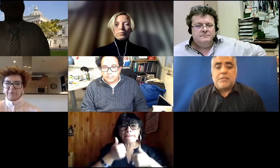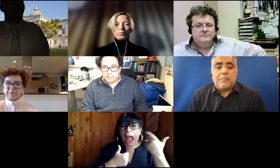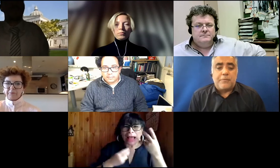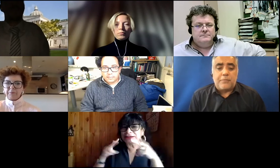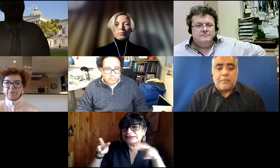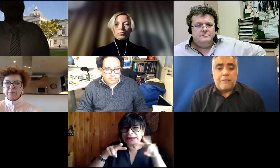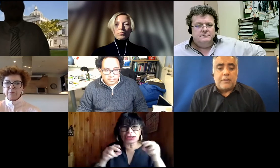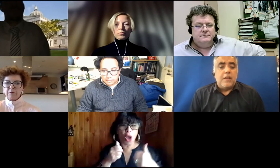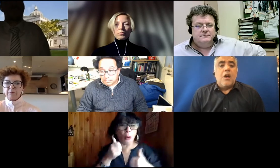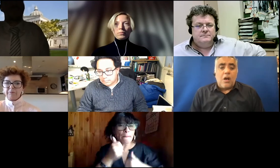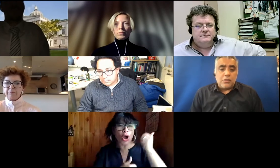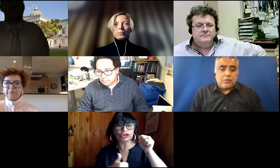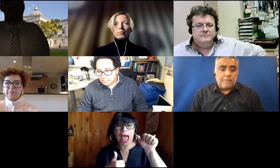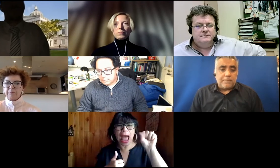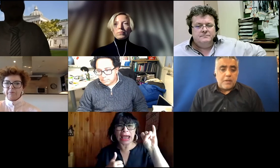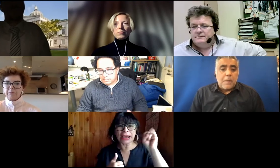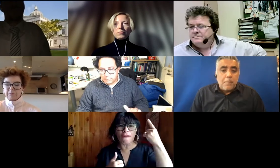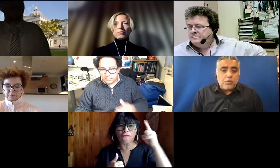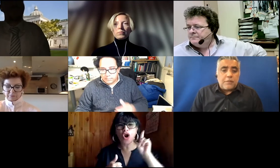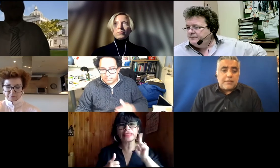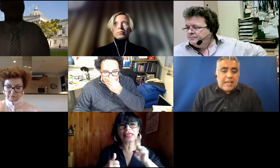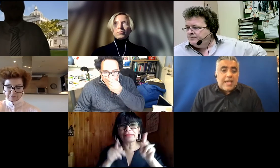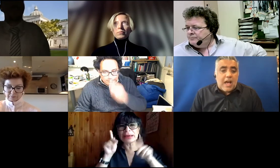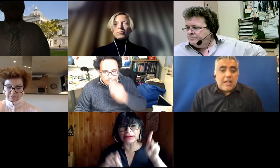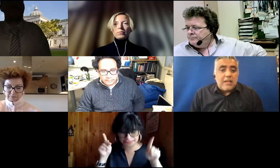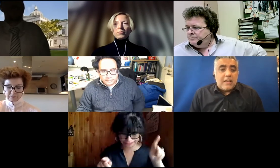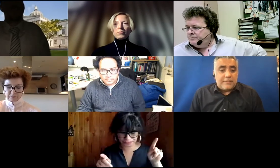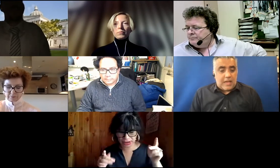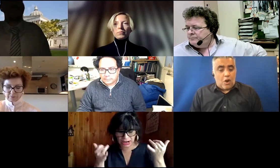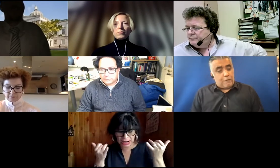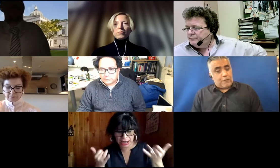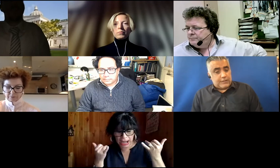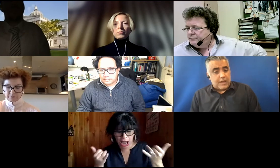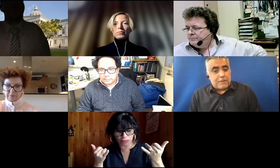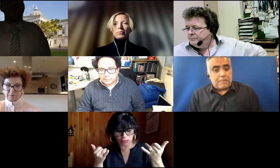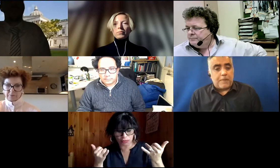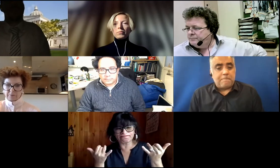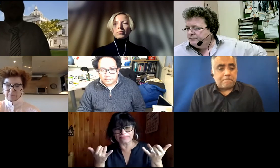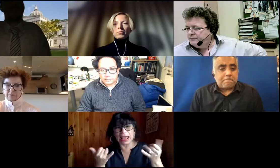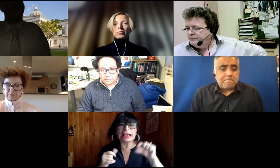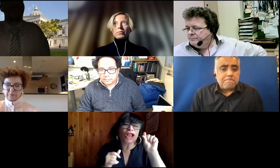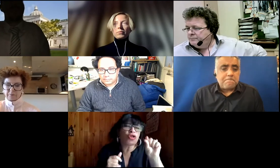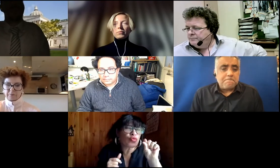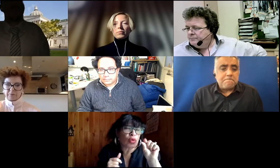people with disabilities confront. Also, most of this AI that are for the deaf people,